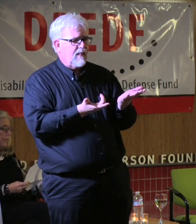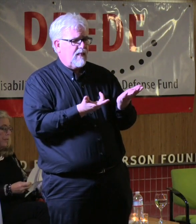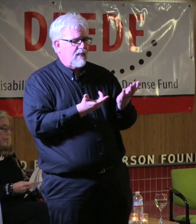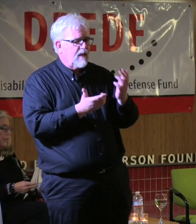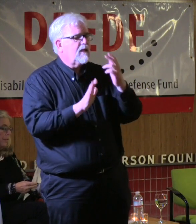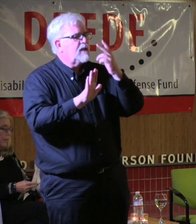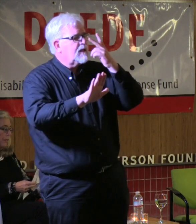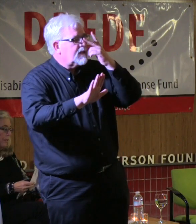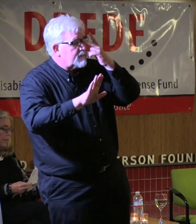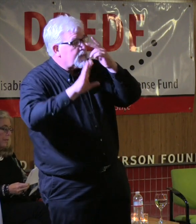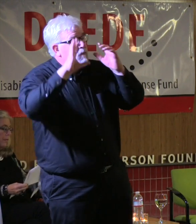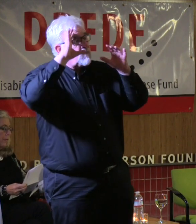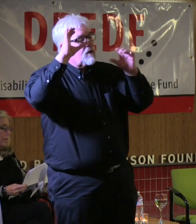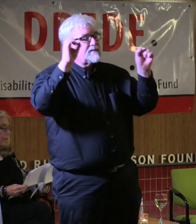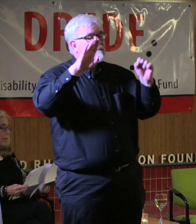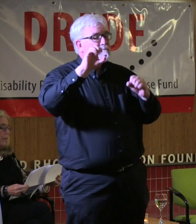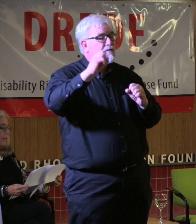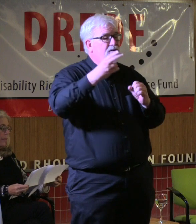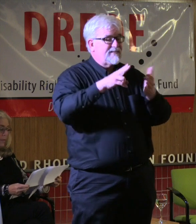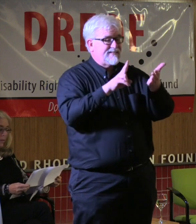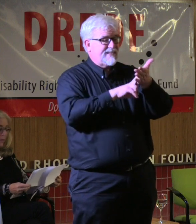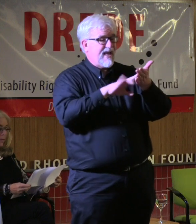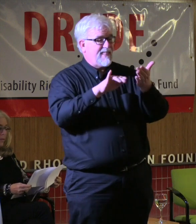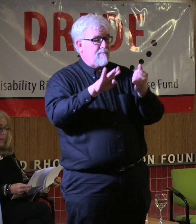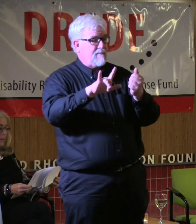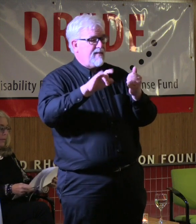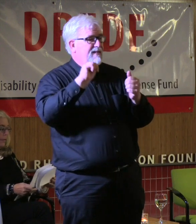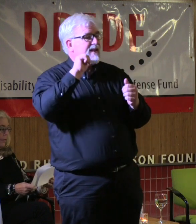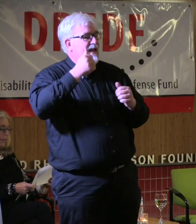When President Bush signed that bill that next day,